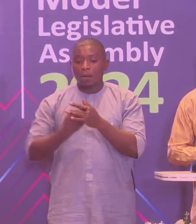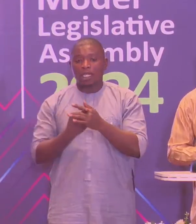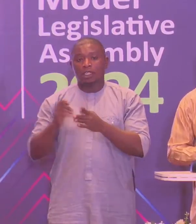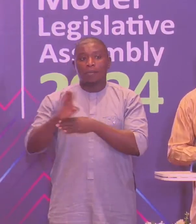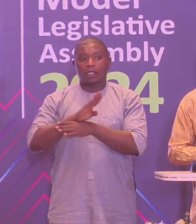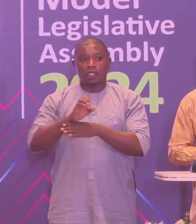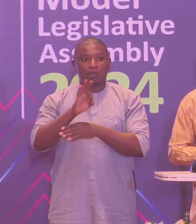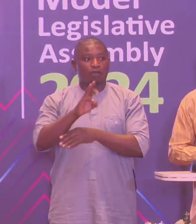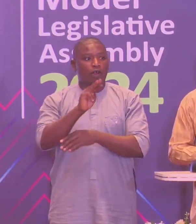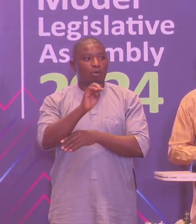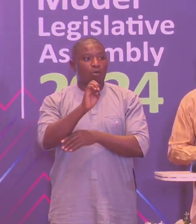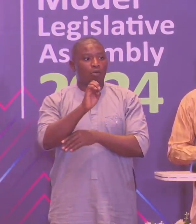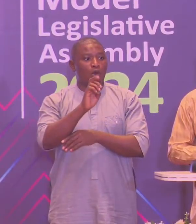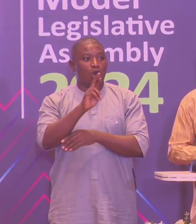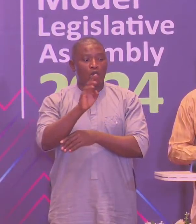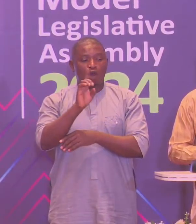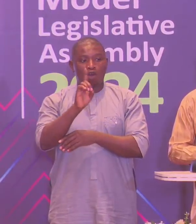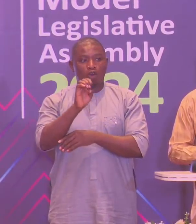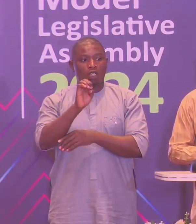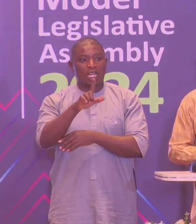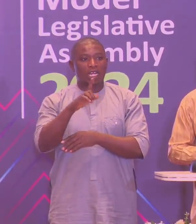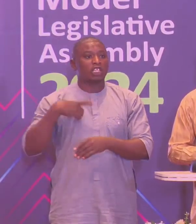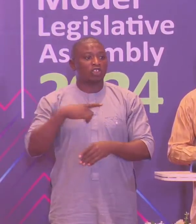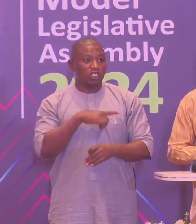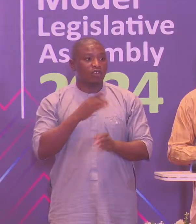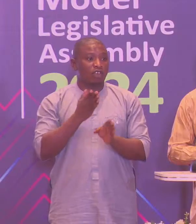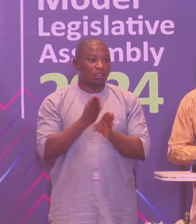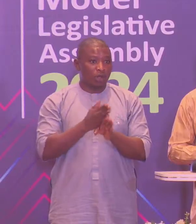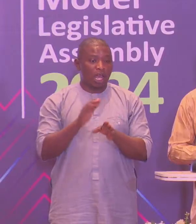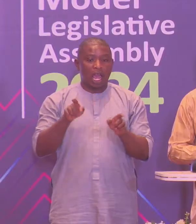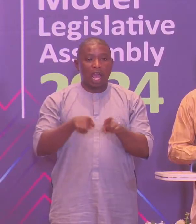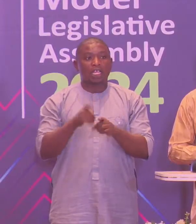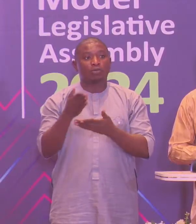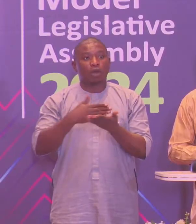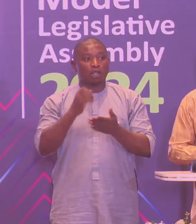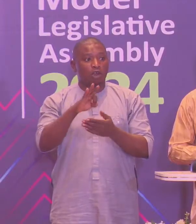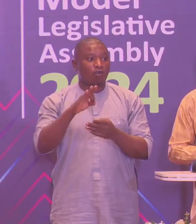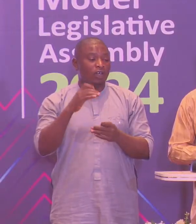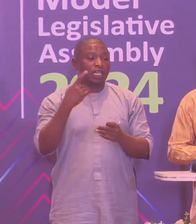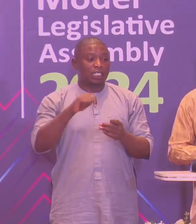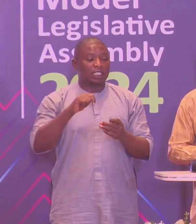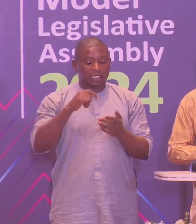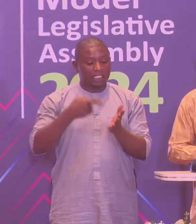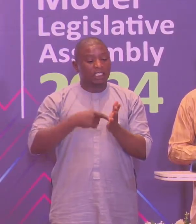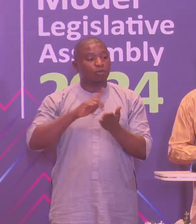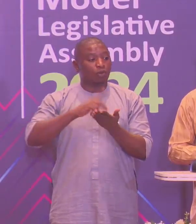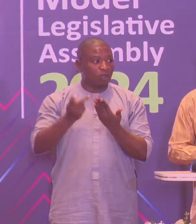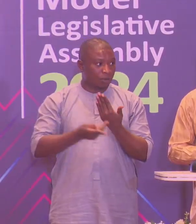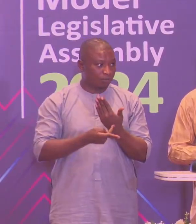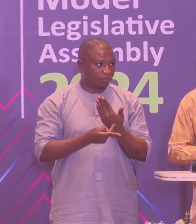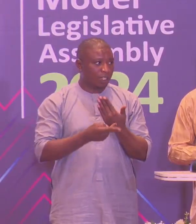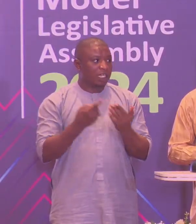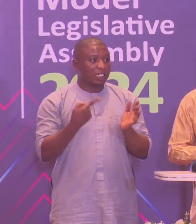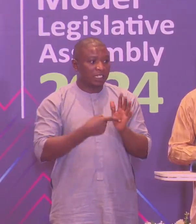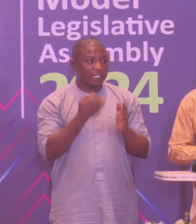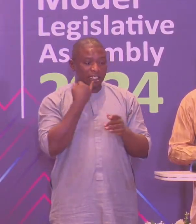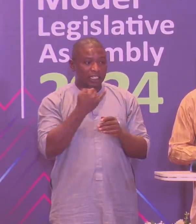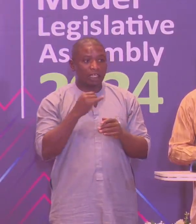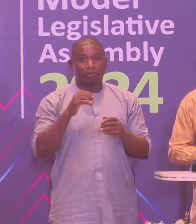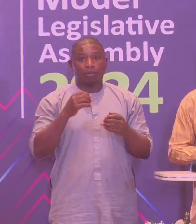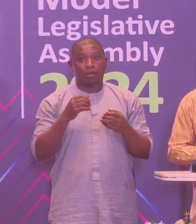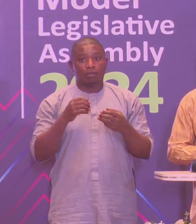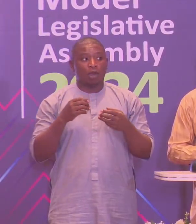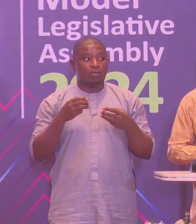Assembly. As part of the internship program, the Model Legislative Assembly is the medium for the